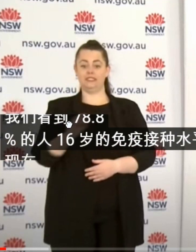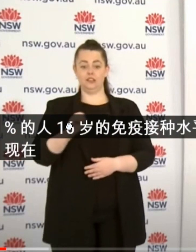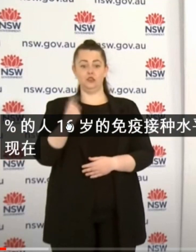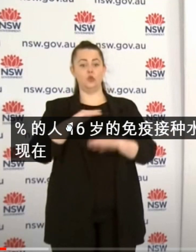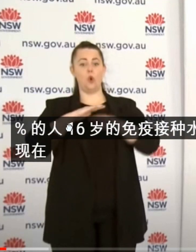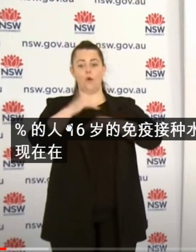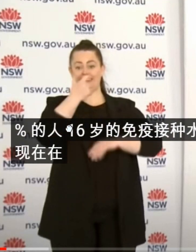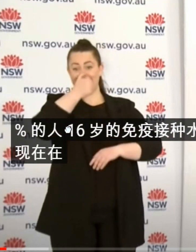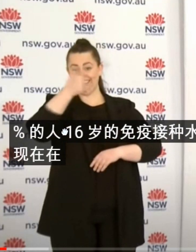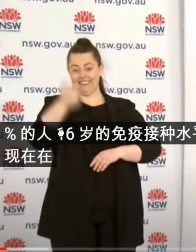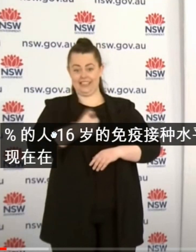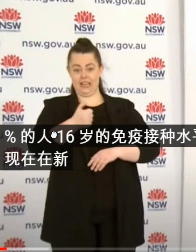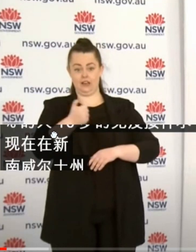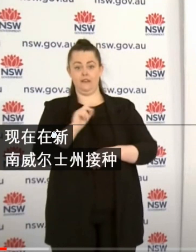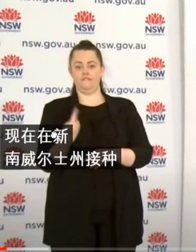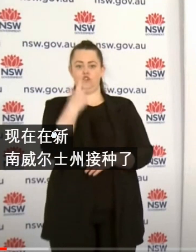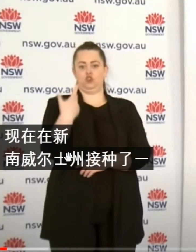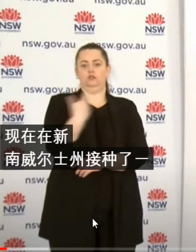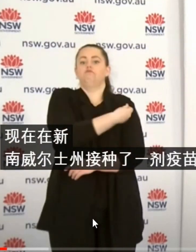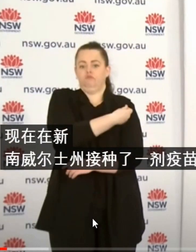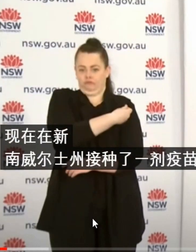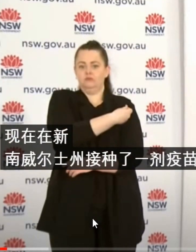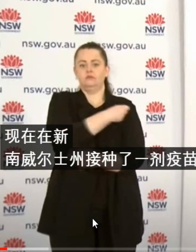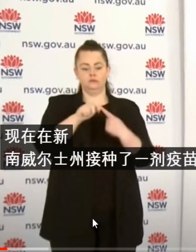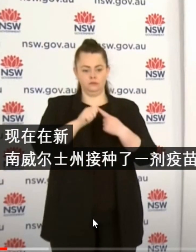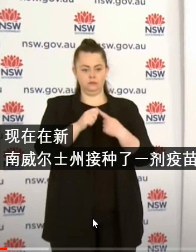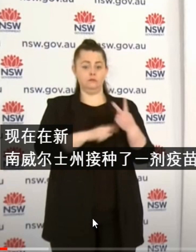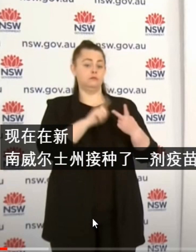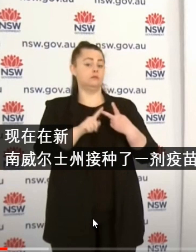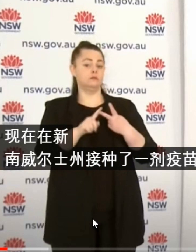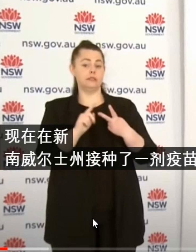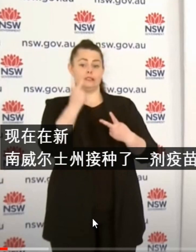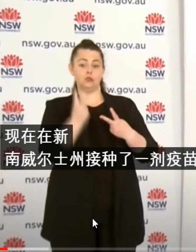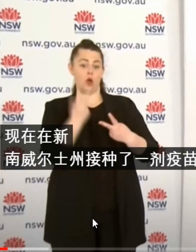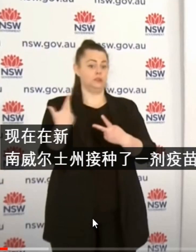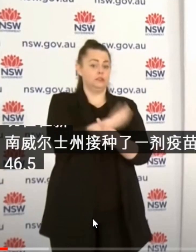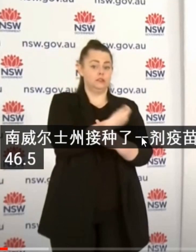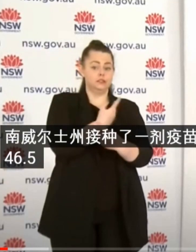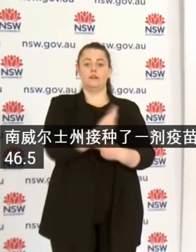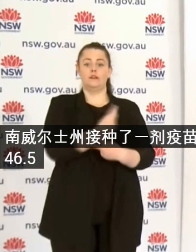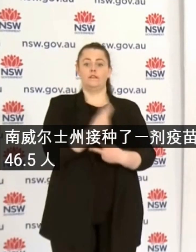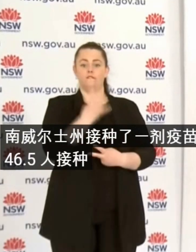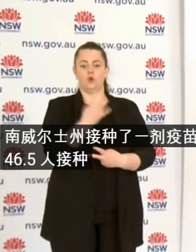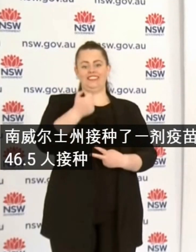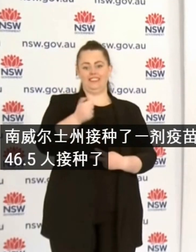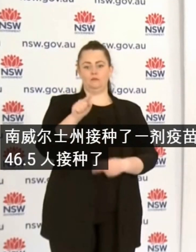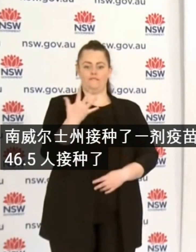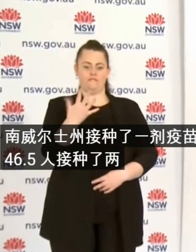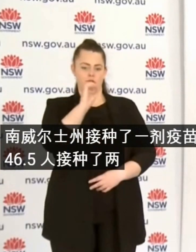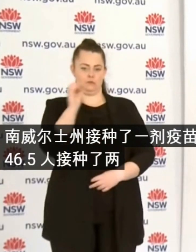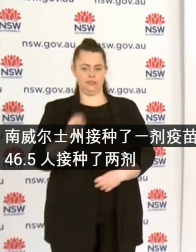who have been vaccinated now in New South Wales with 1 dose and 46.5% with 2 doses. We've